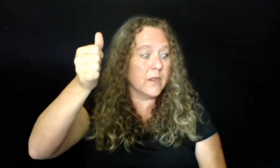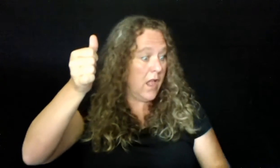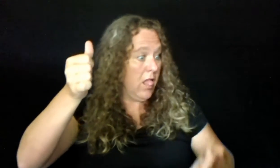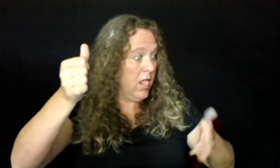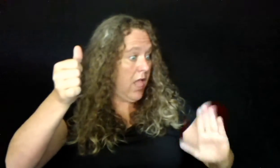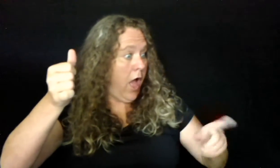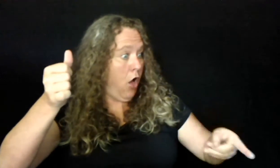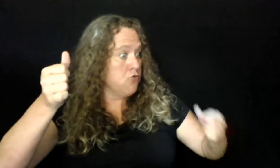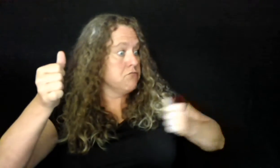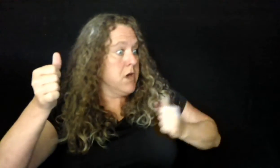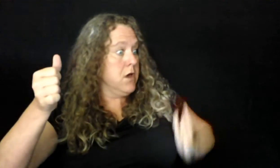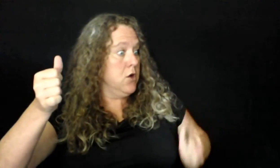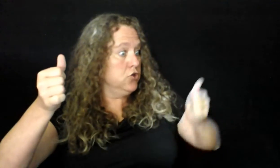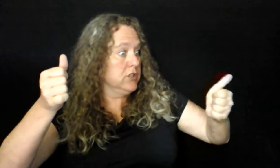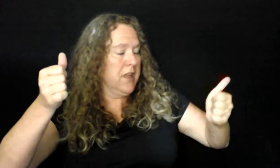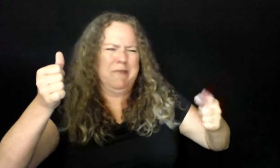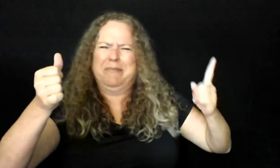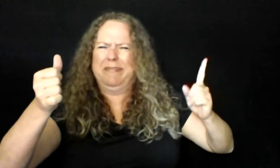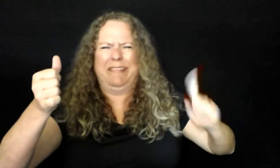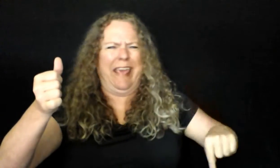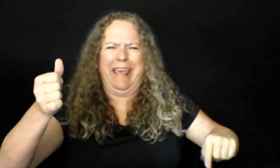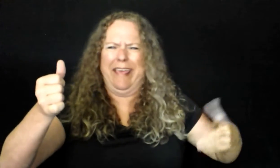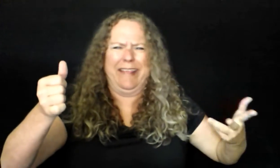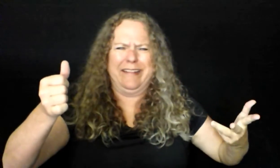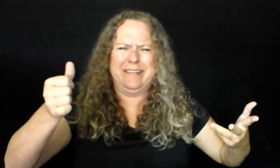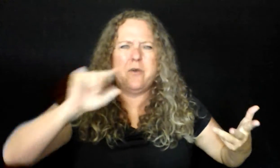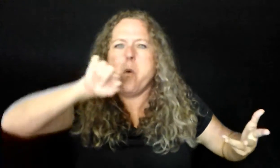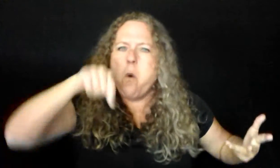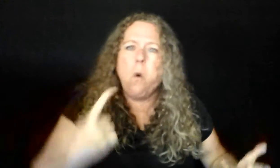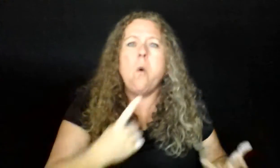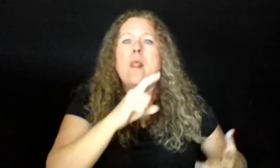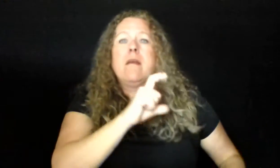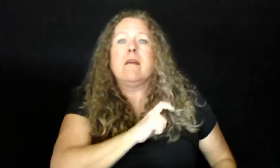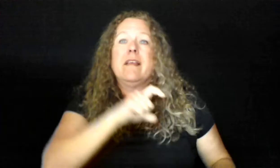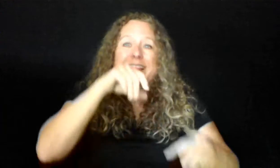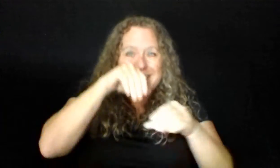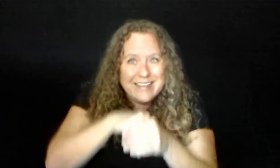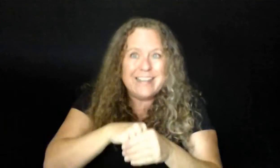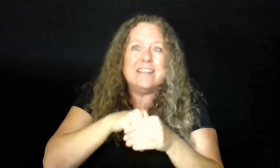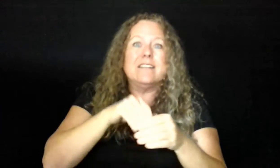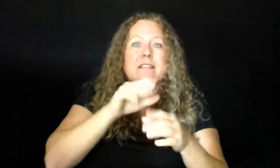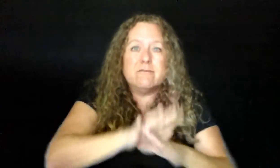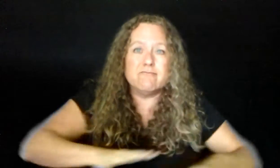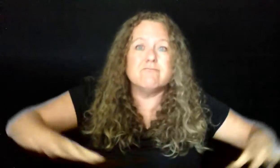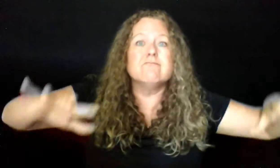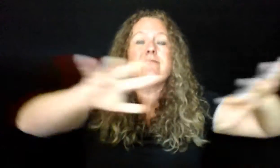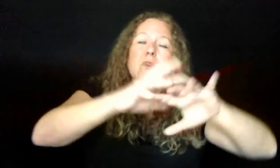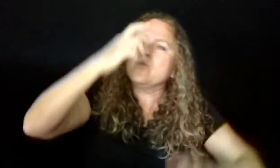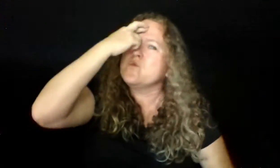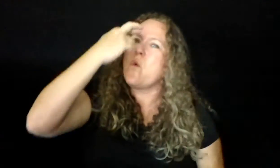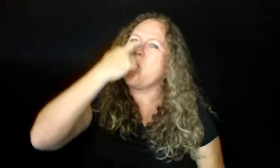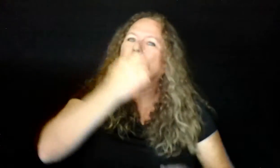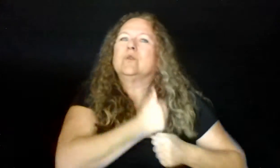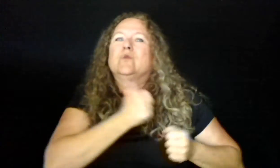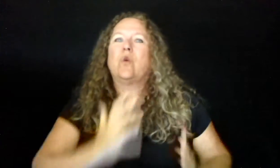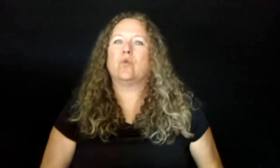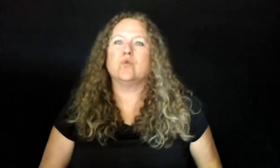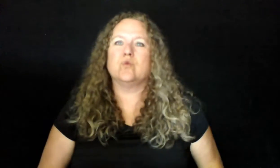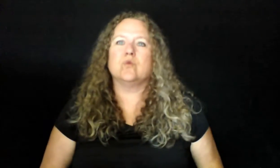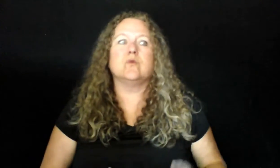right? So the only police are the Roman soldiers. So they come into the temple. They come into the synagogue. Now, this